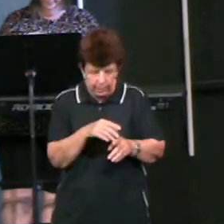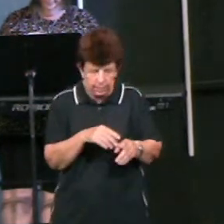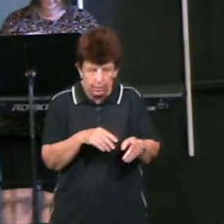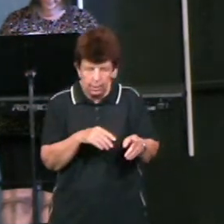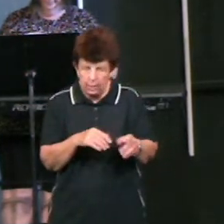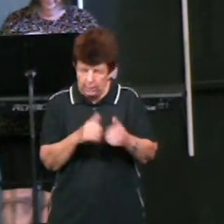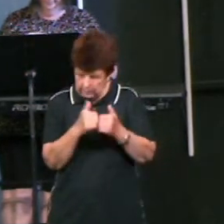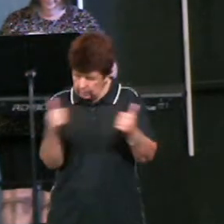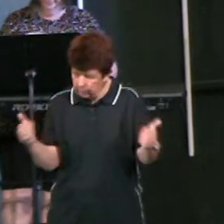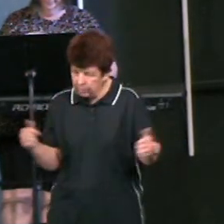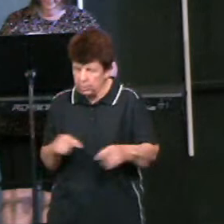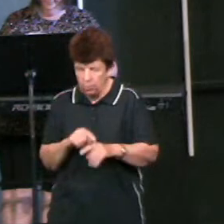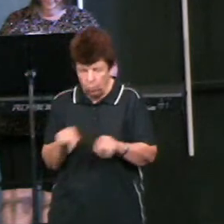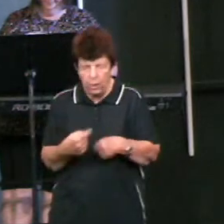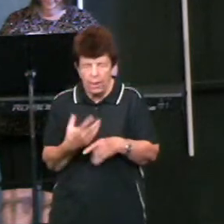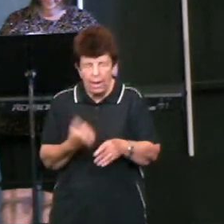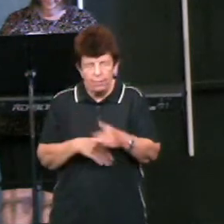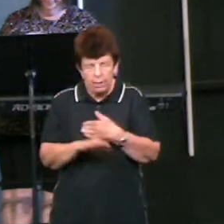we have,